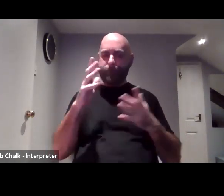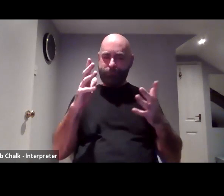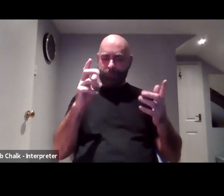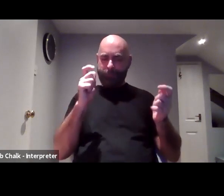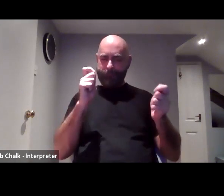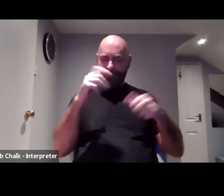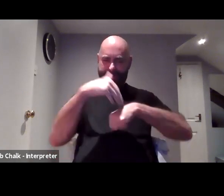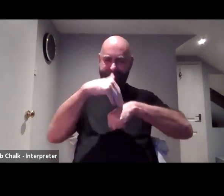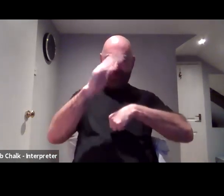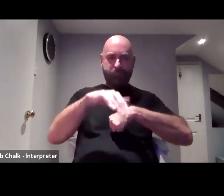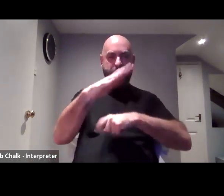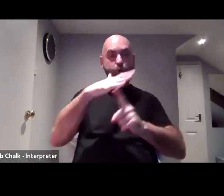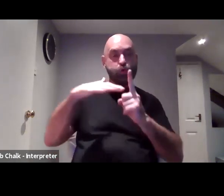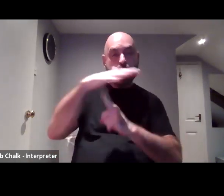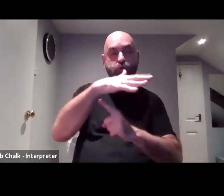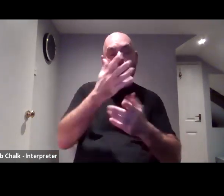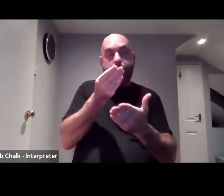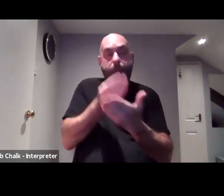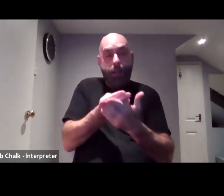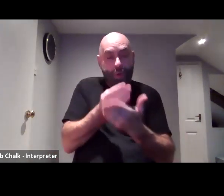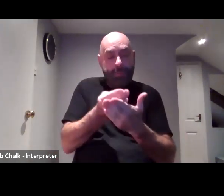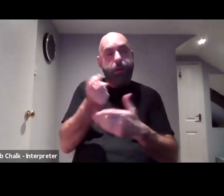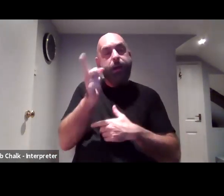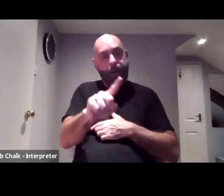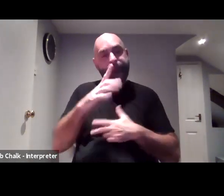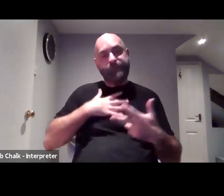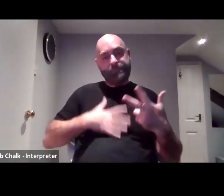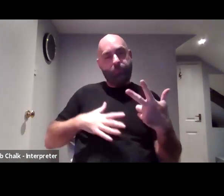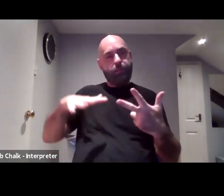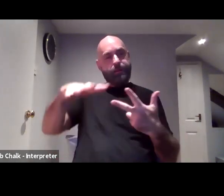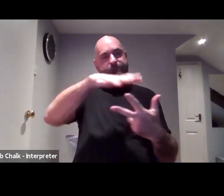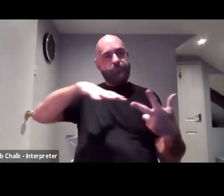by social, economic, and physical environments.